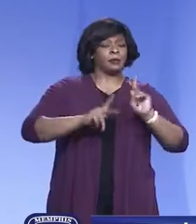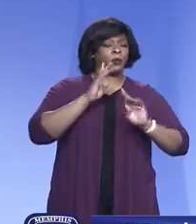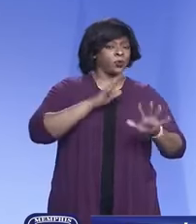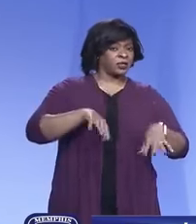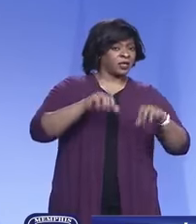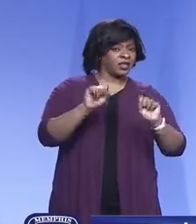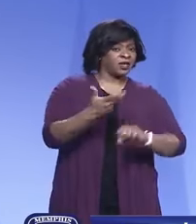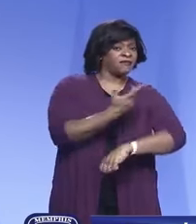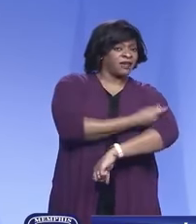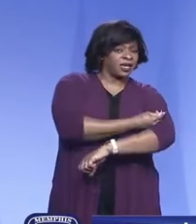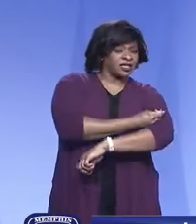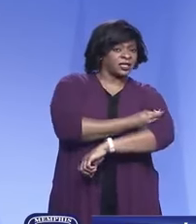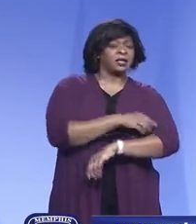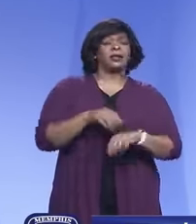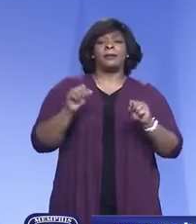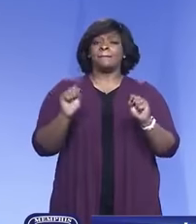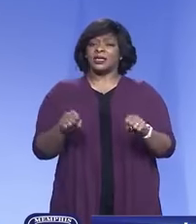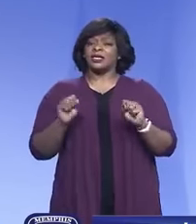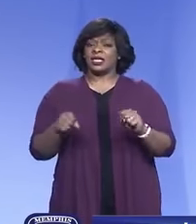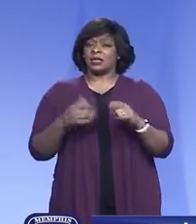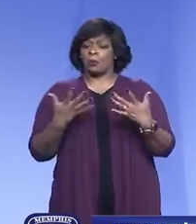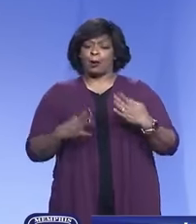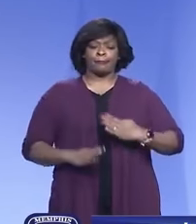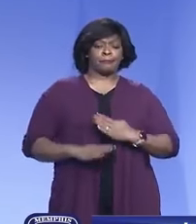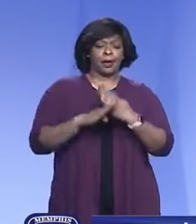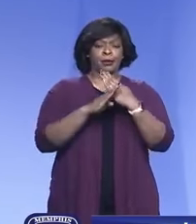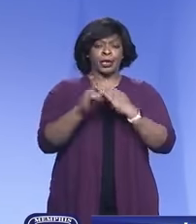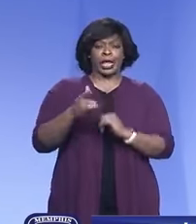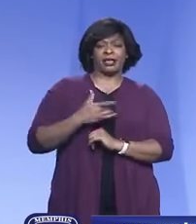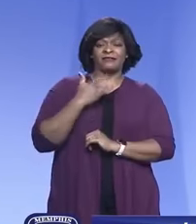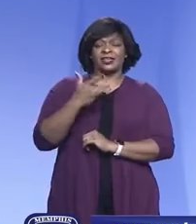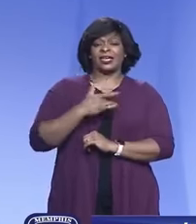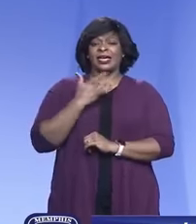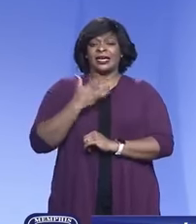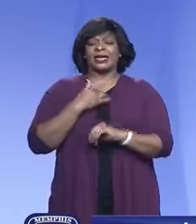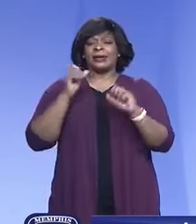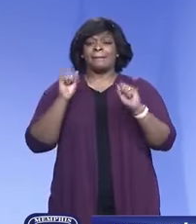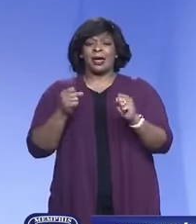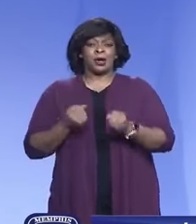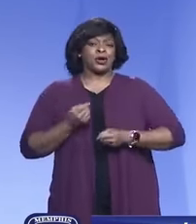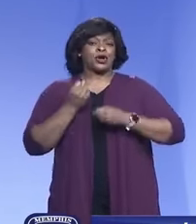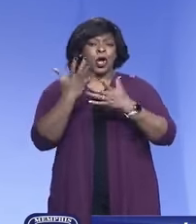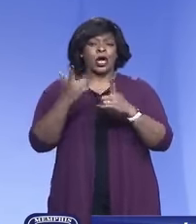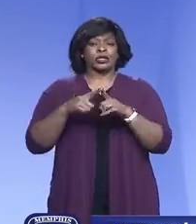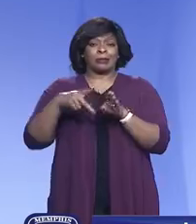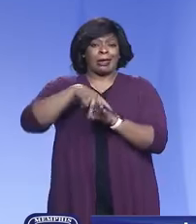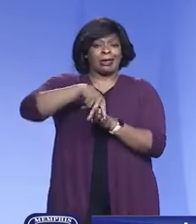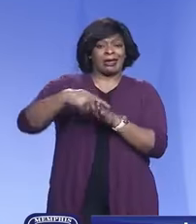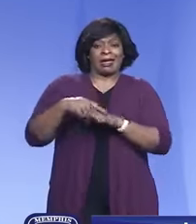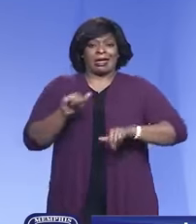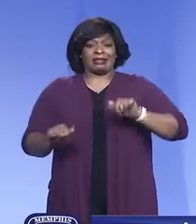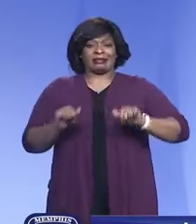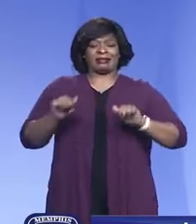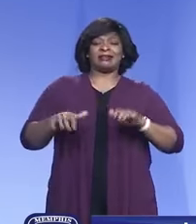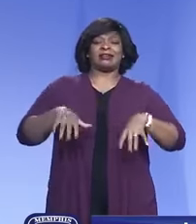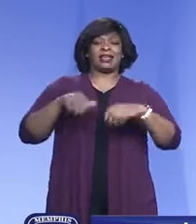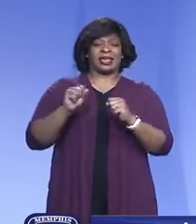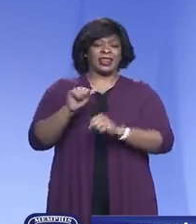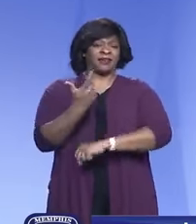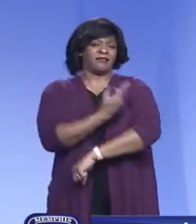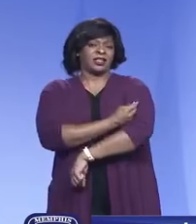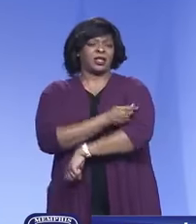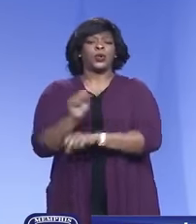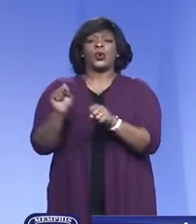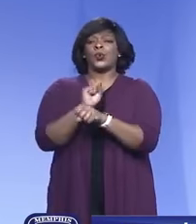take the vaccine, and then particular barriers that they see or things that might contribute to hesitancy. We are also working with